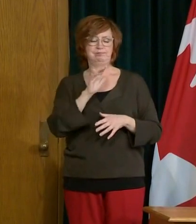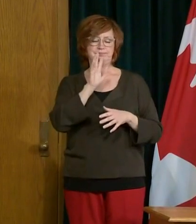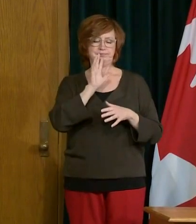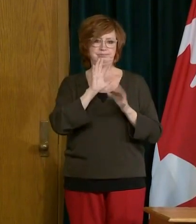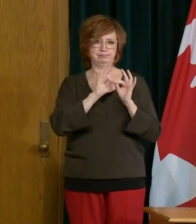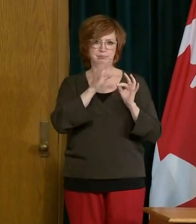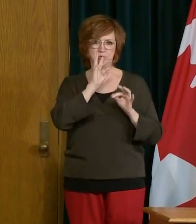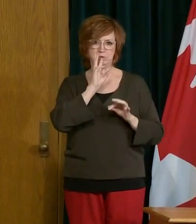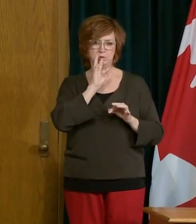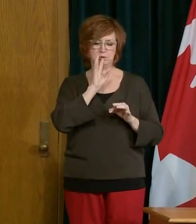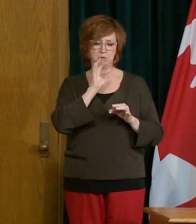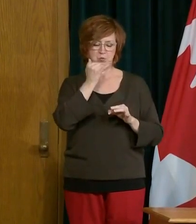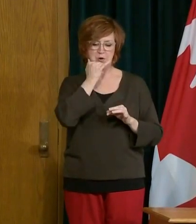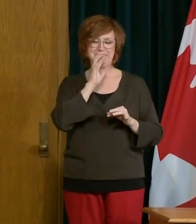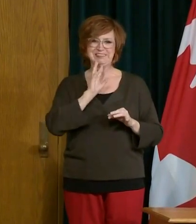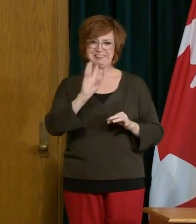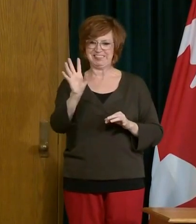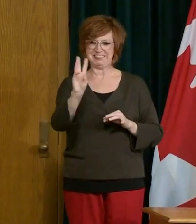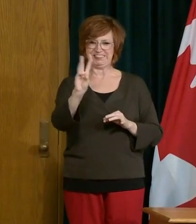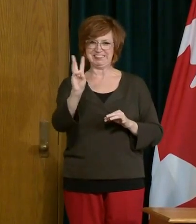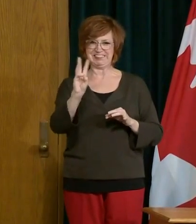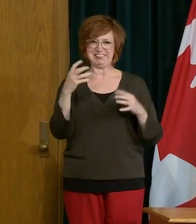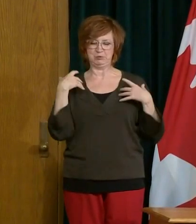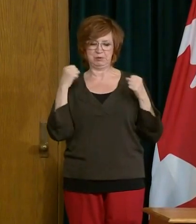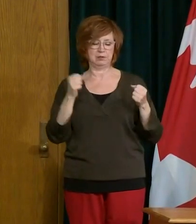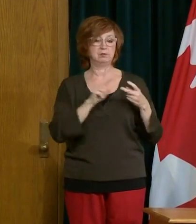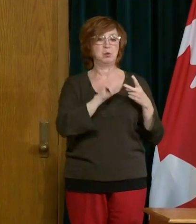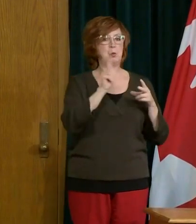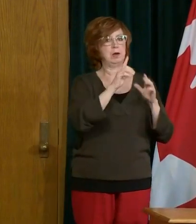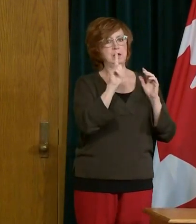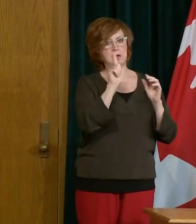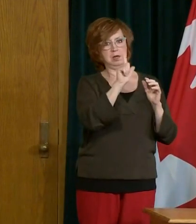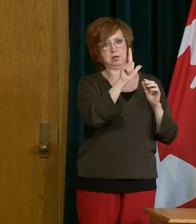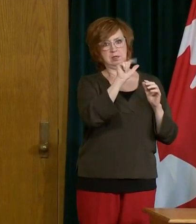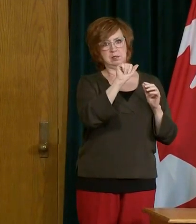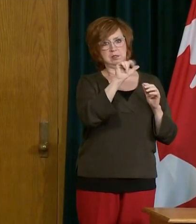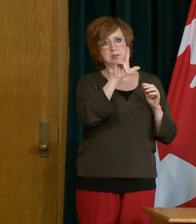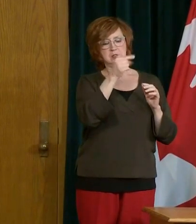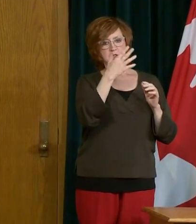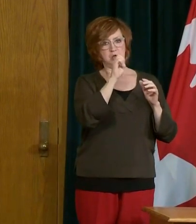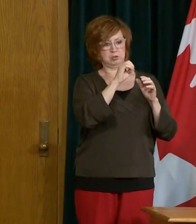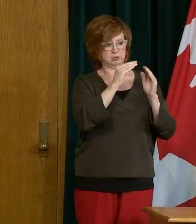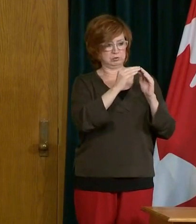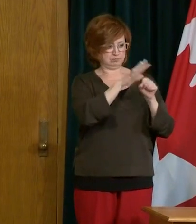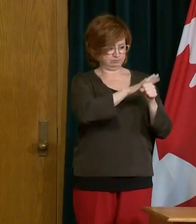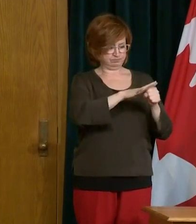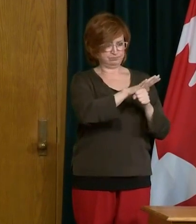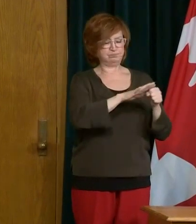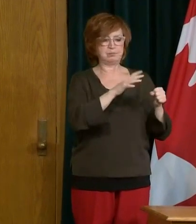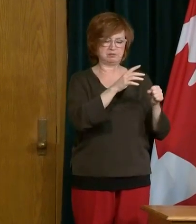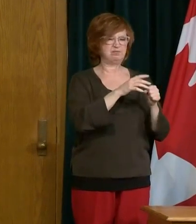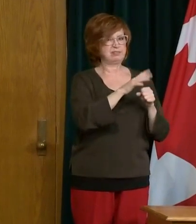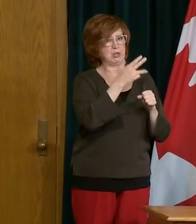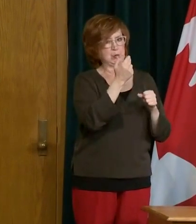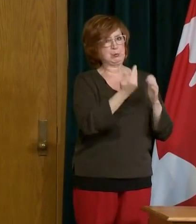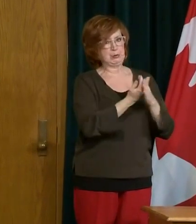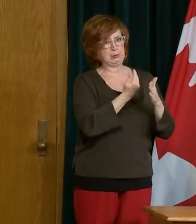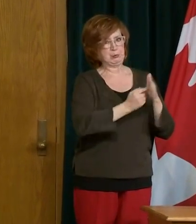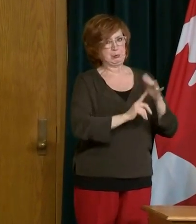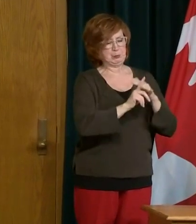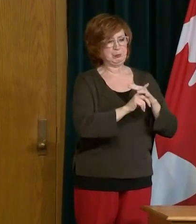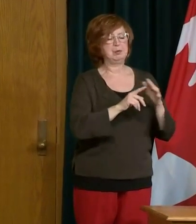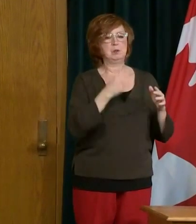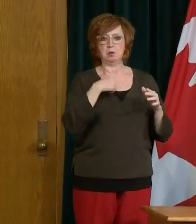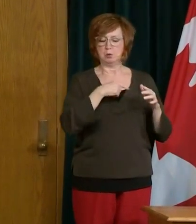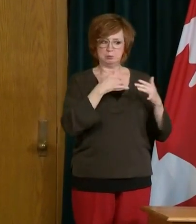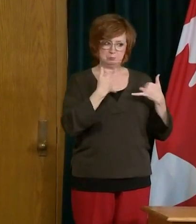and surrounding areas, and we continue to provide significant resources and make every effort to work with community leaders in Loche